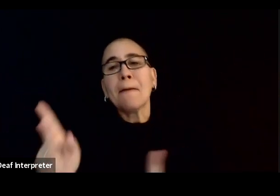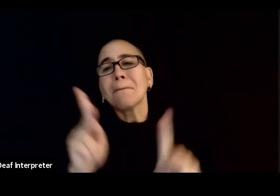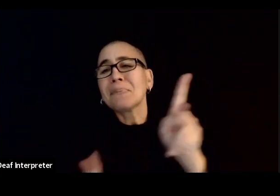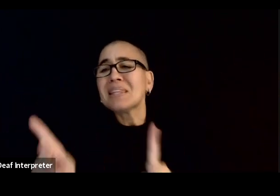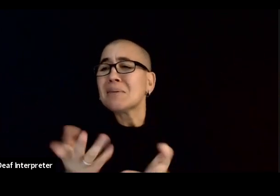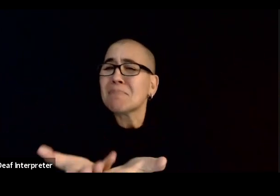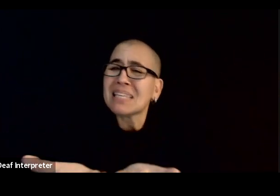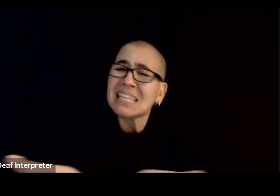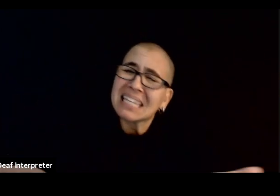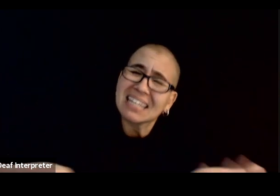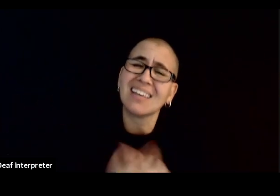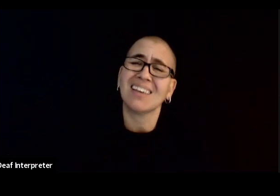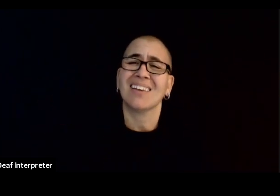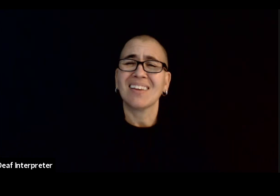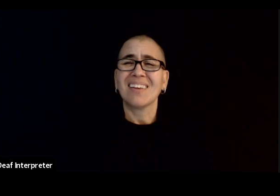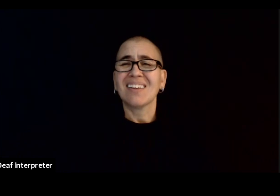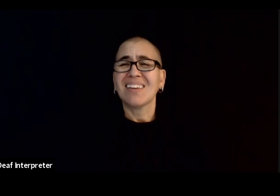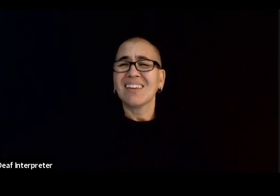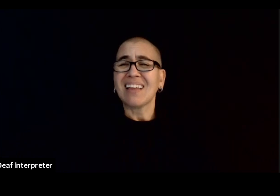settings.